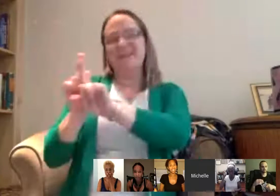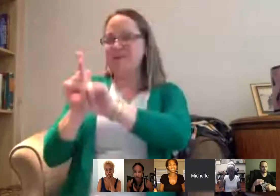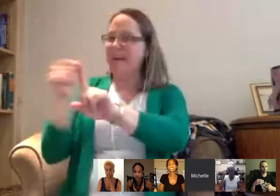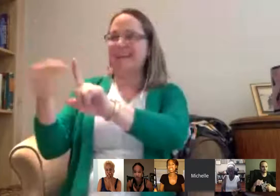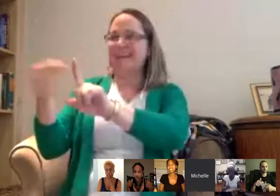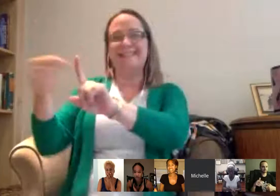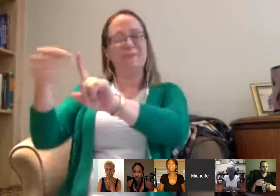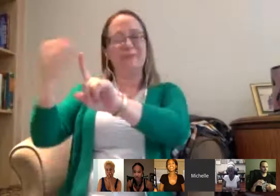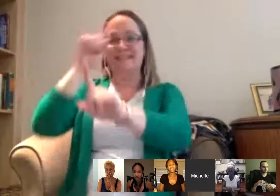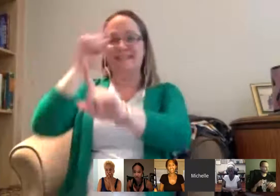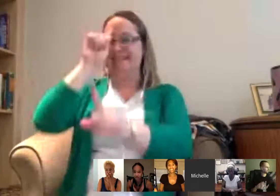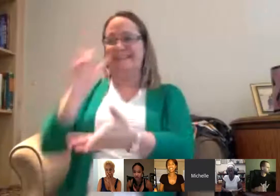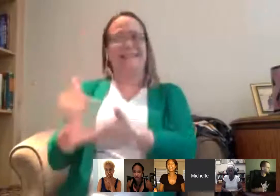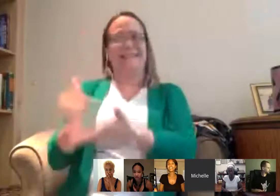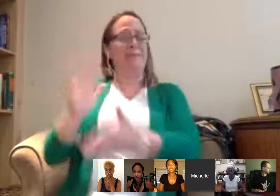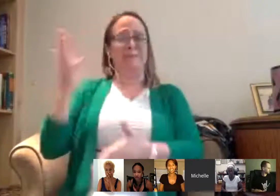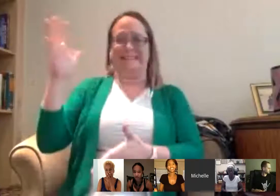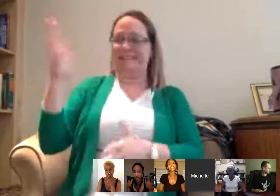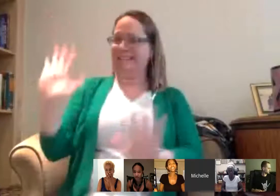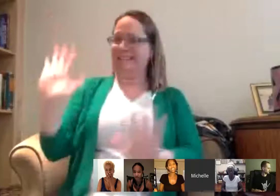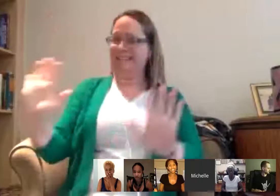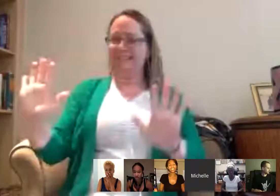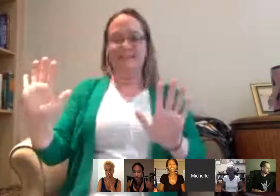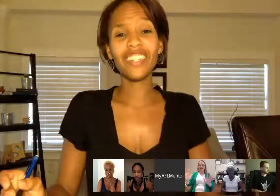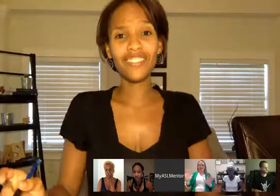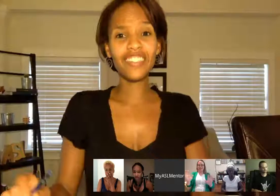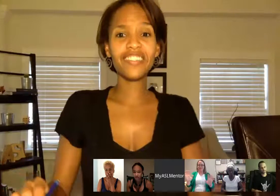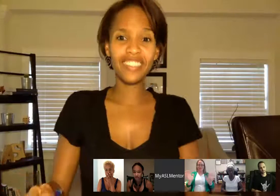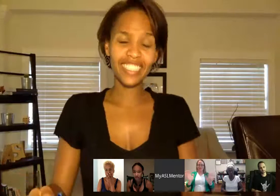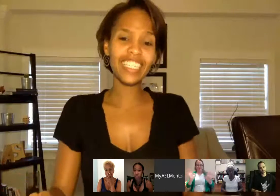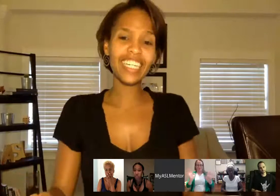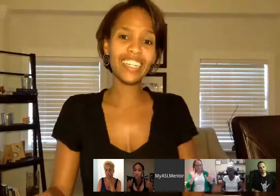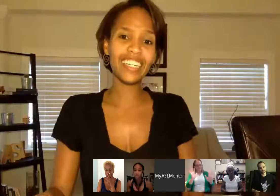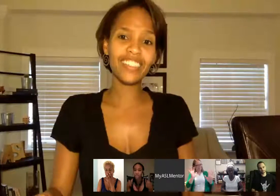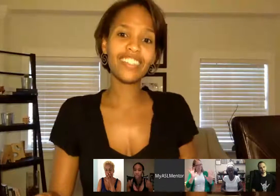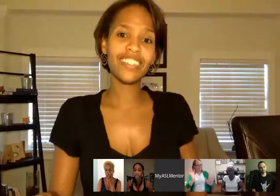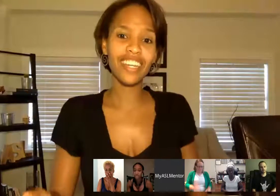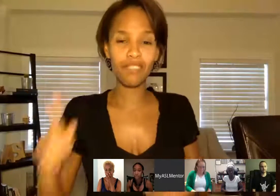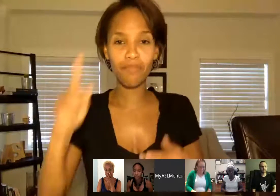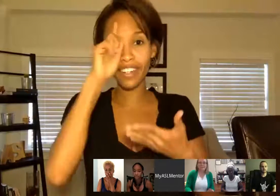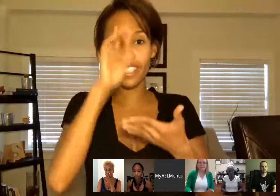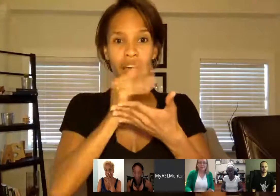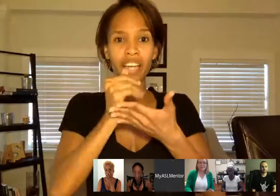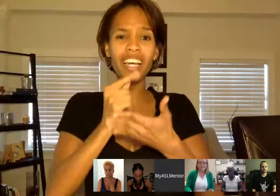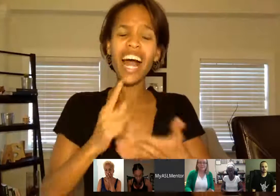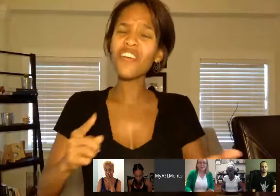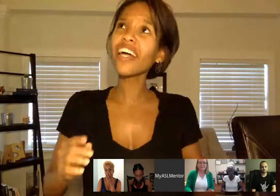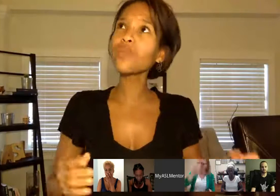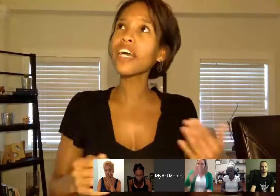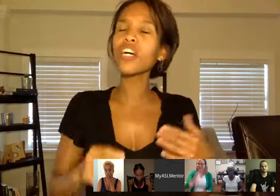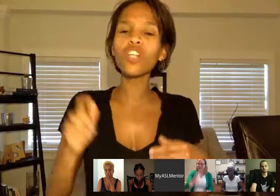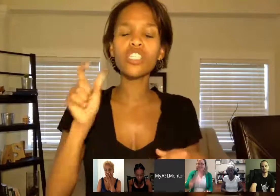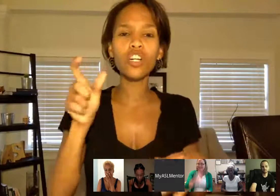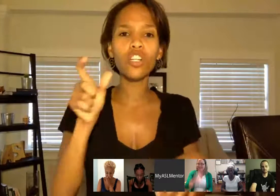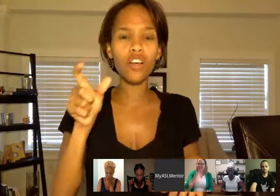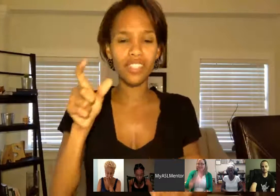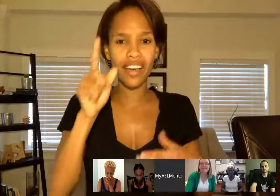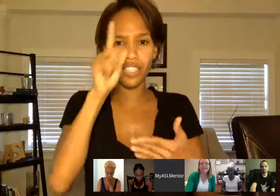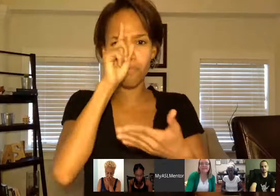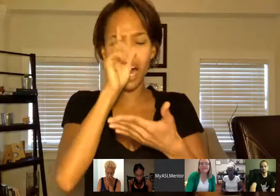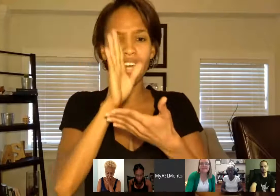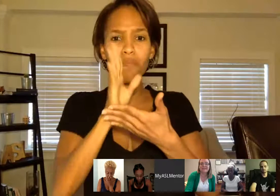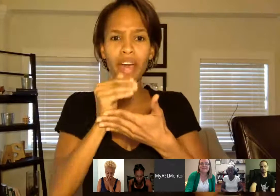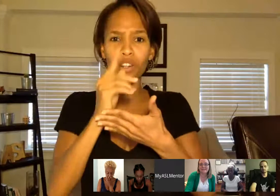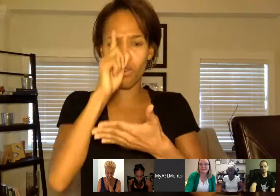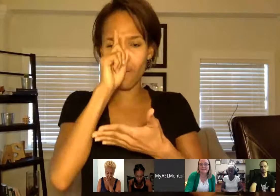know what, don't hang out. That person, something's not too... Yeah, like his mind is bent. I think that's what's glossed